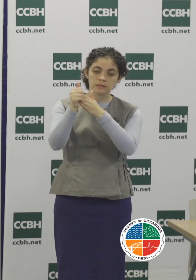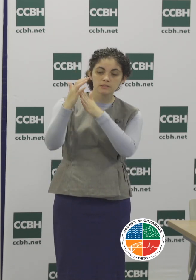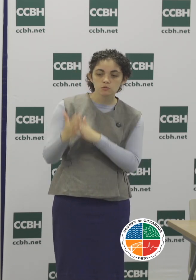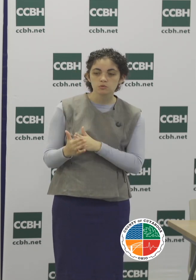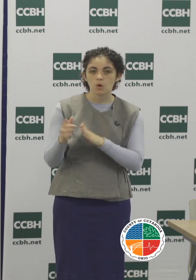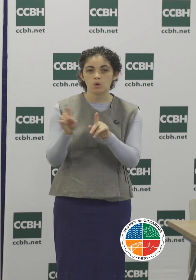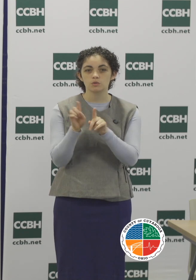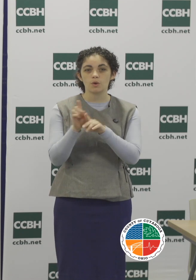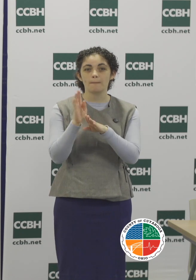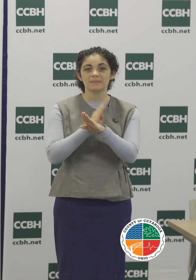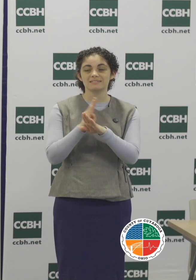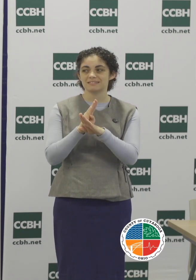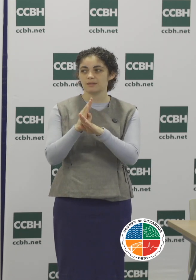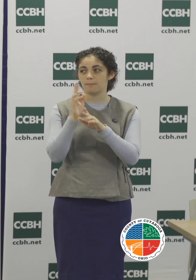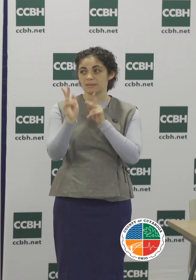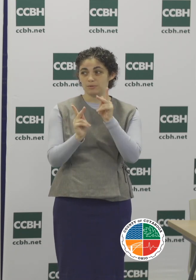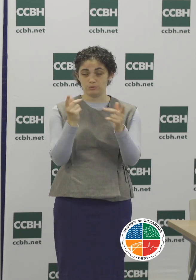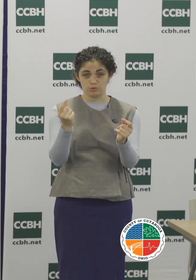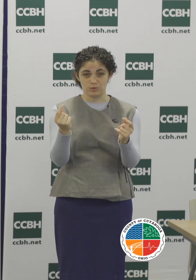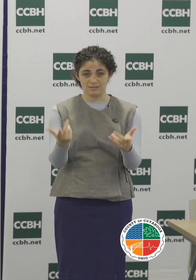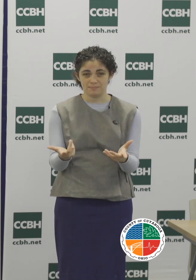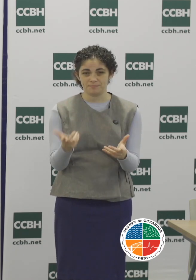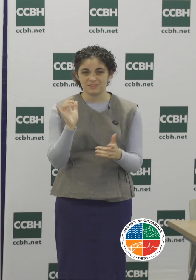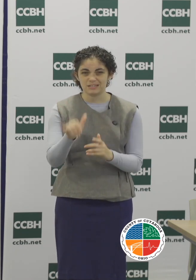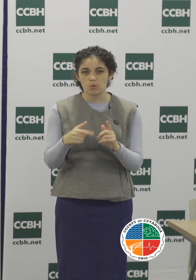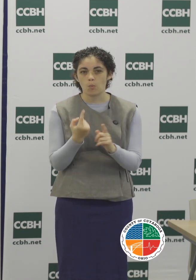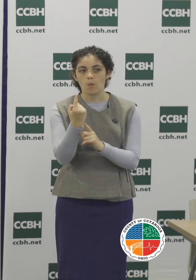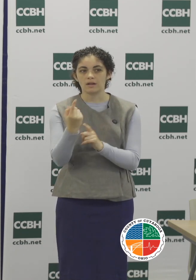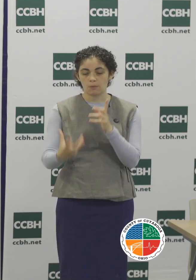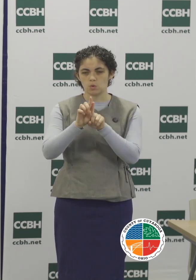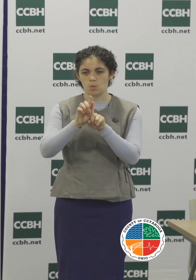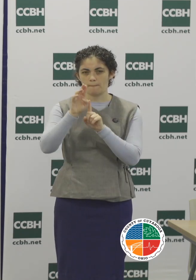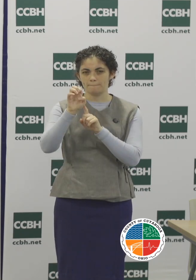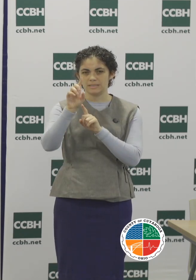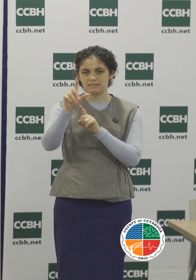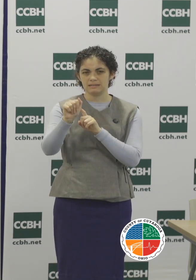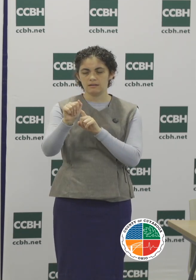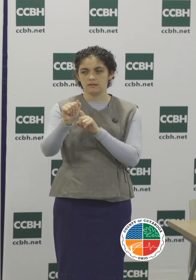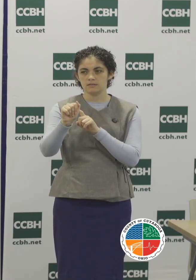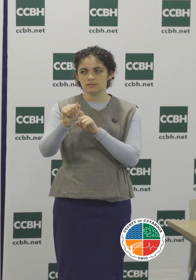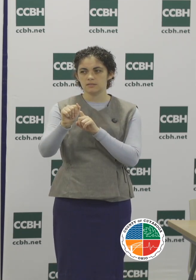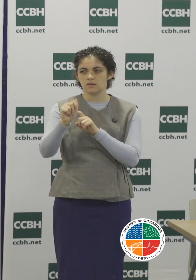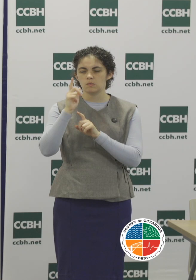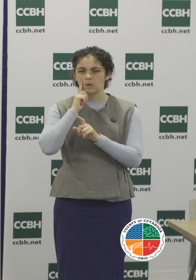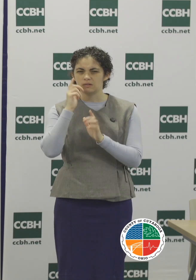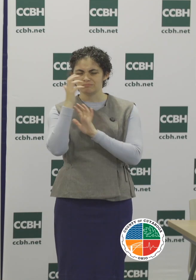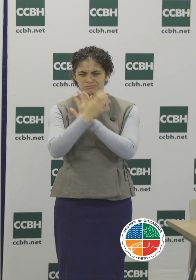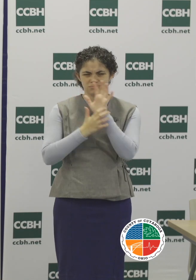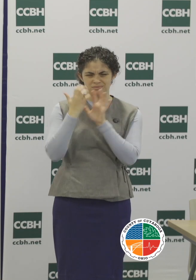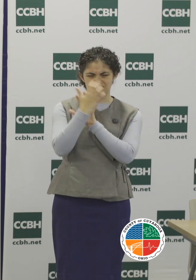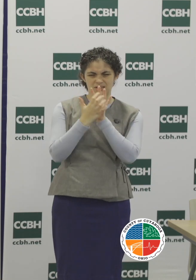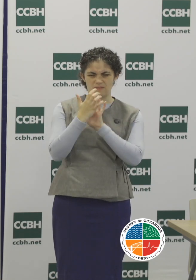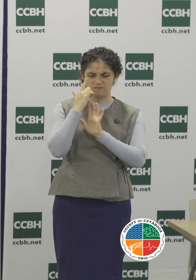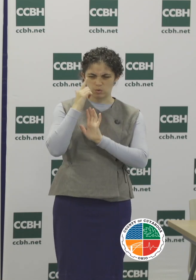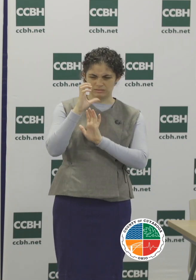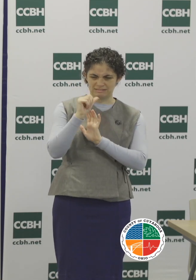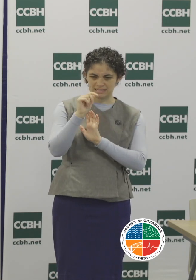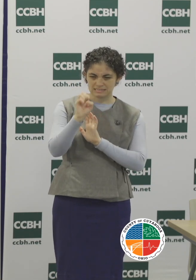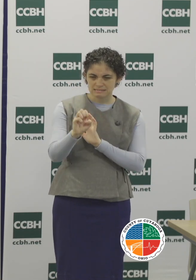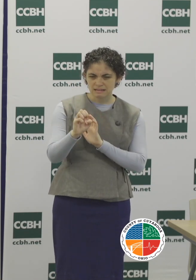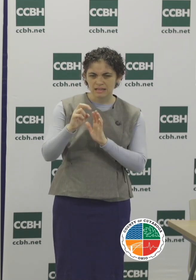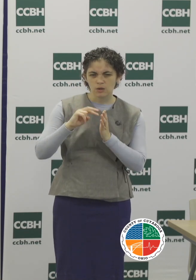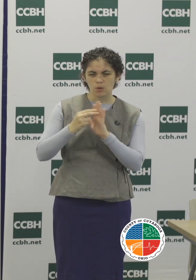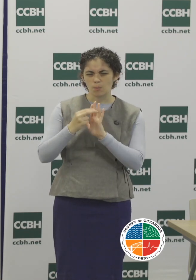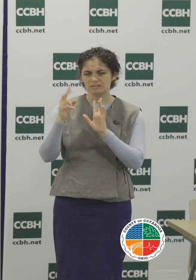in the business sector are doing. So that's the one piece I wanted to add. Confusion with regard to cases and the